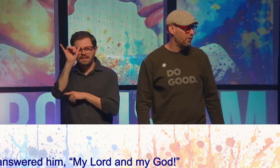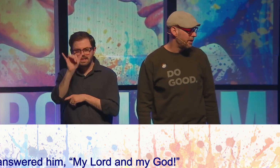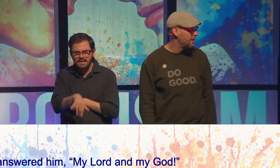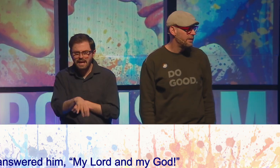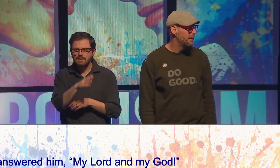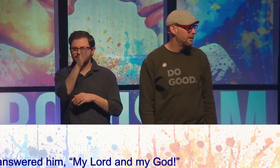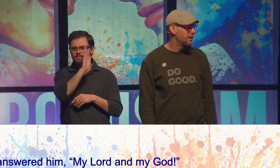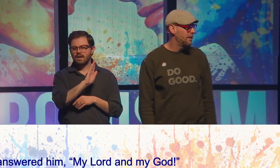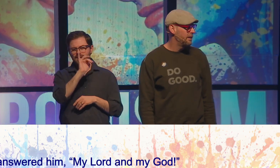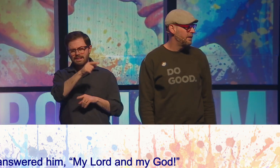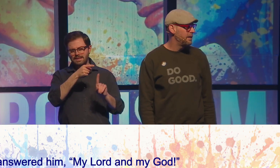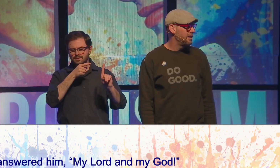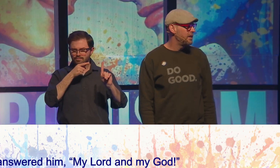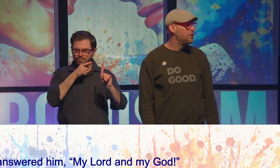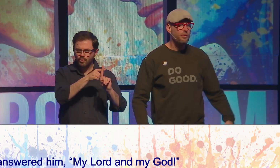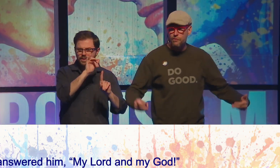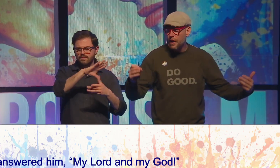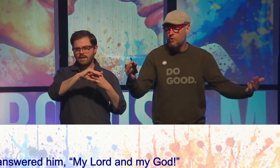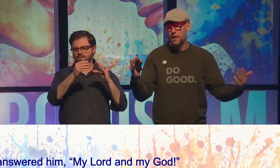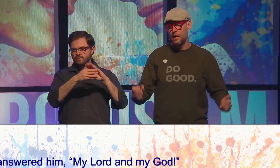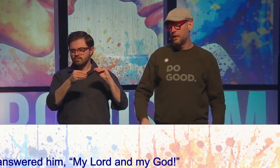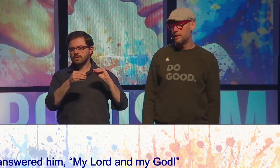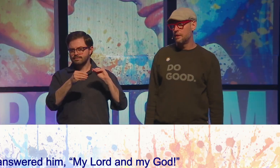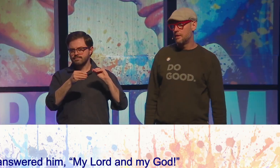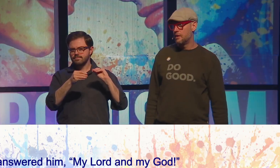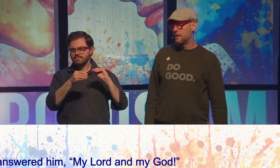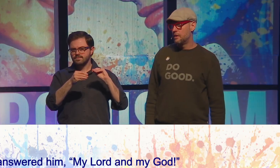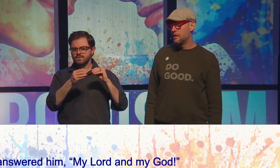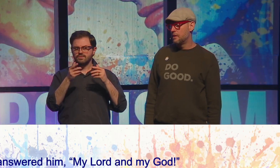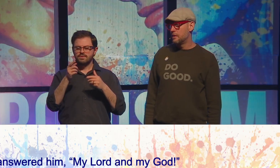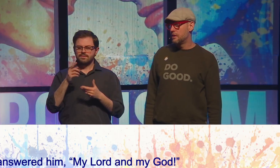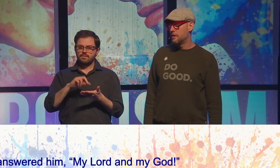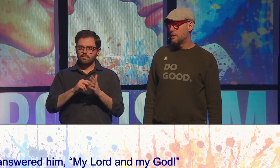of the story. You have found God.